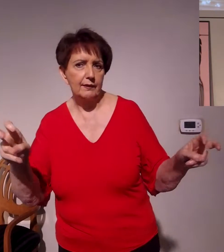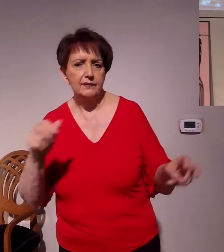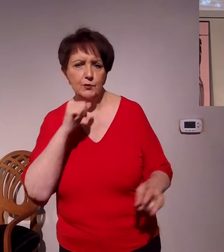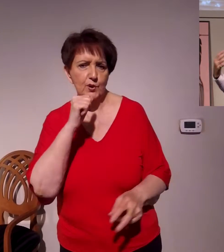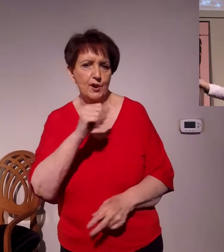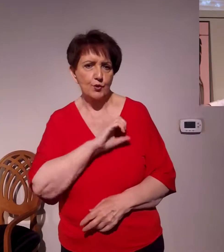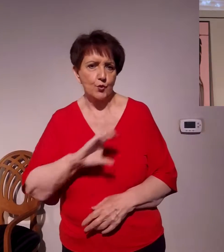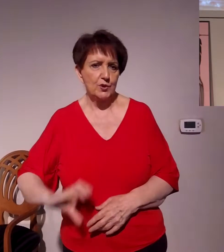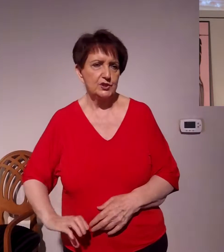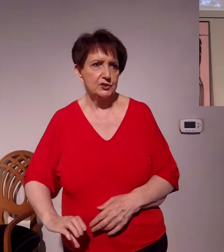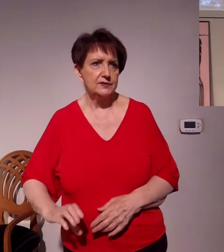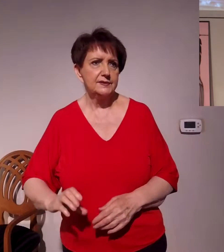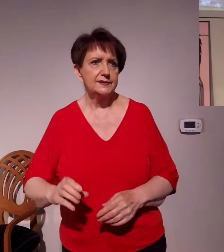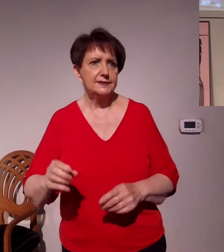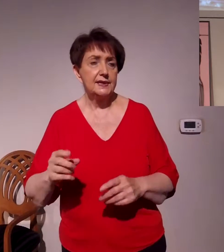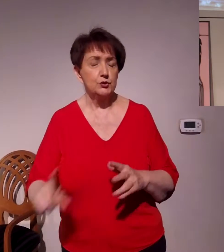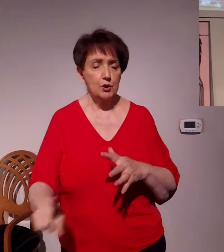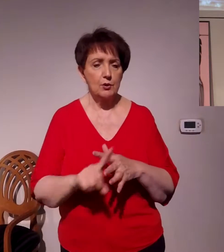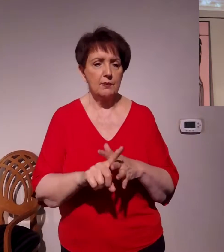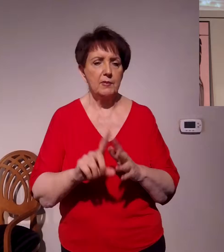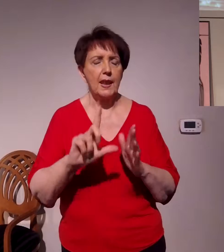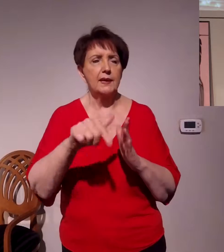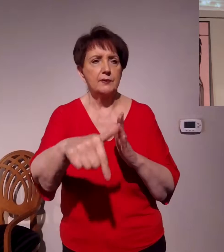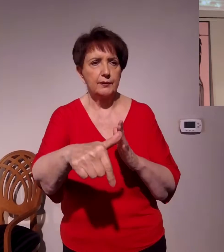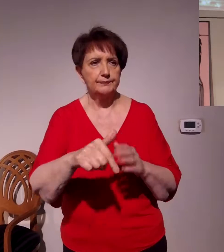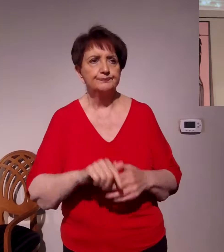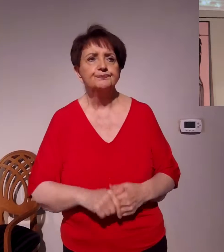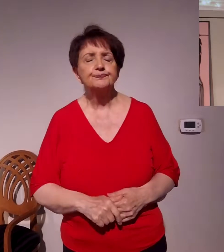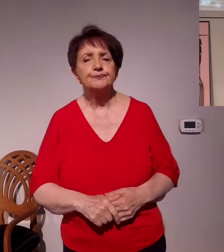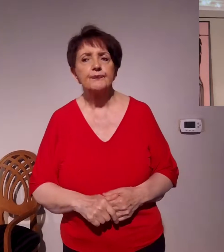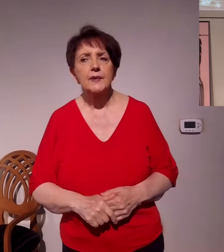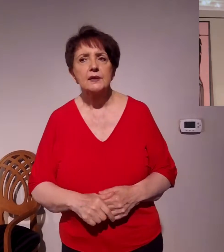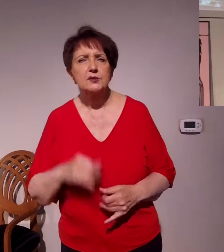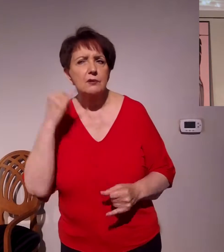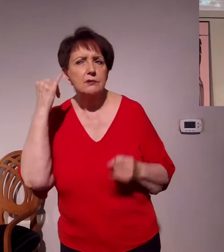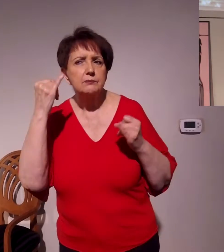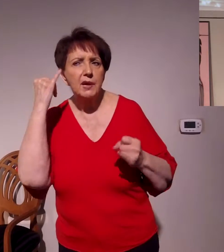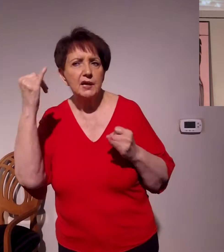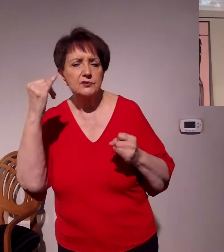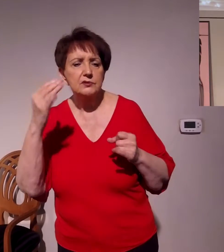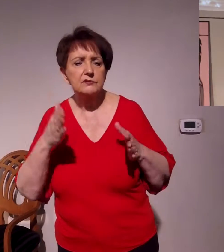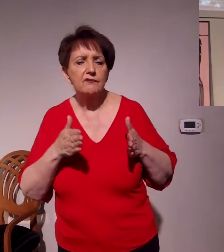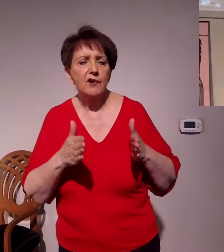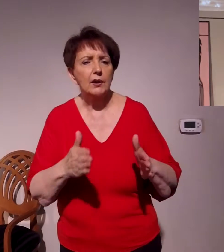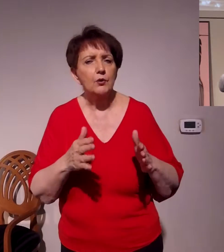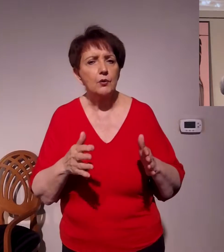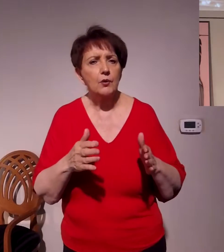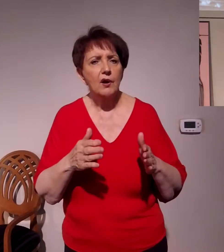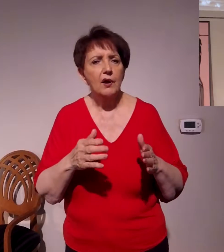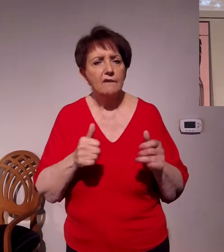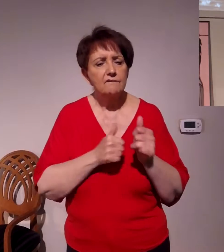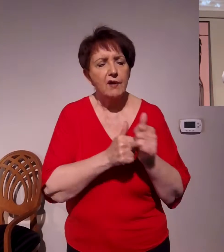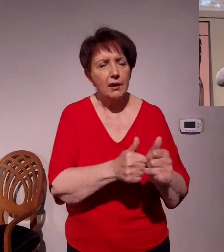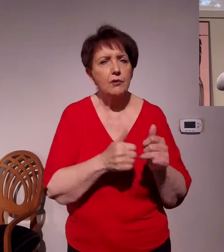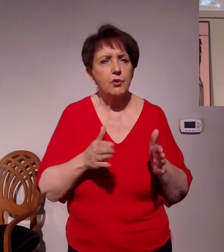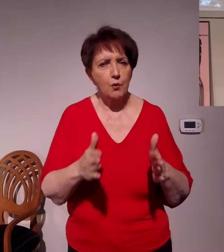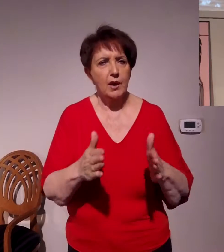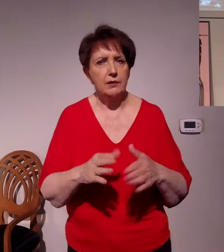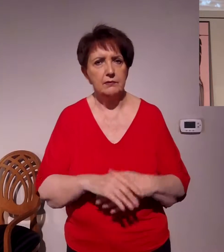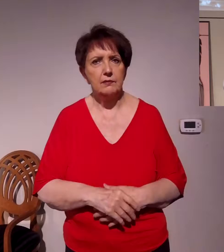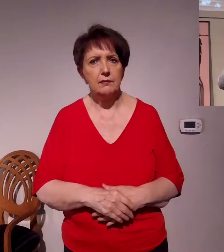Christians. That came later. So imagine to follow the way. So maybe that's